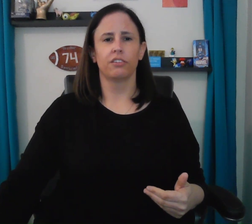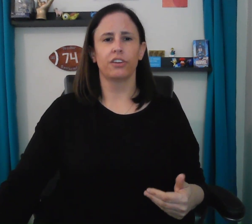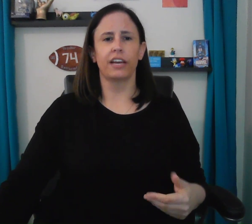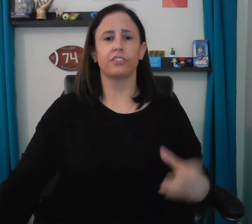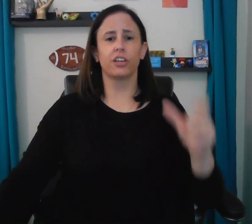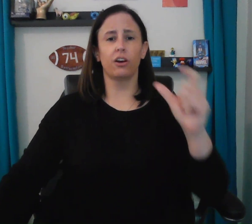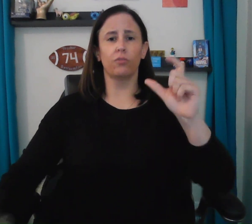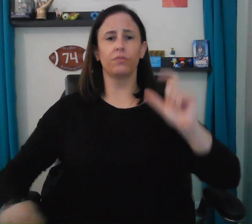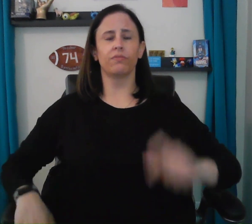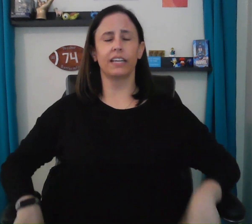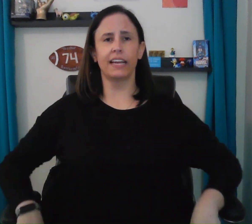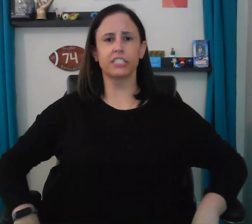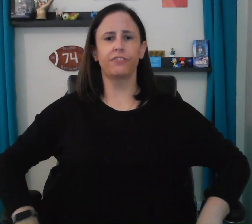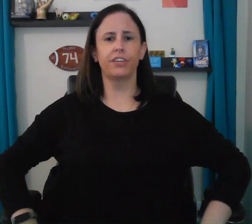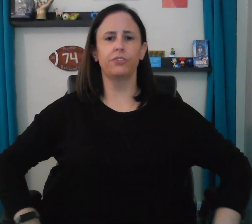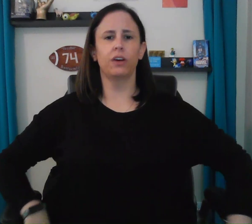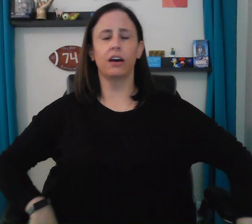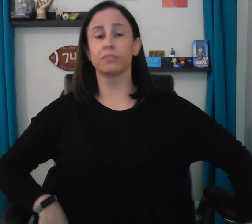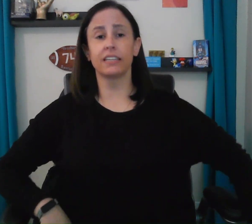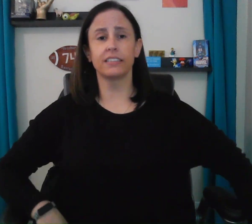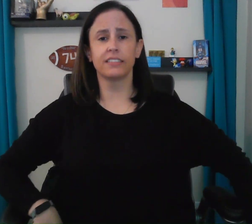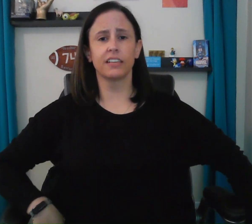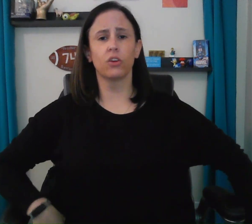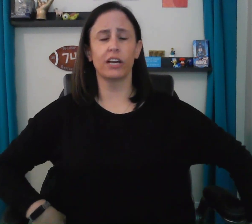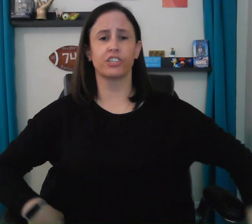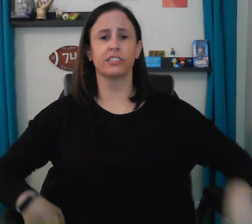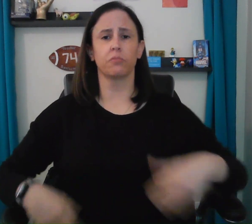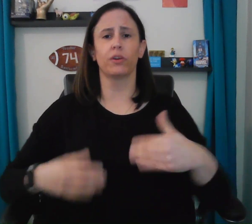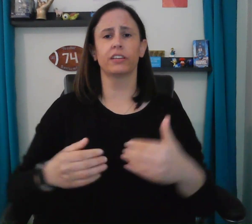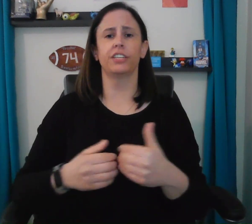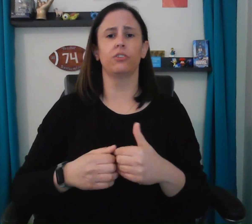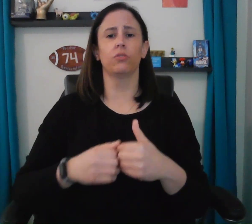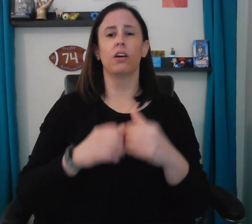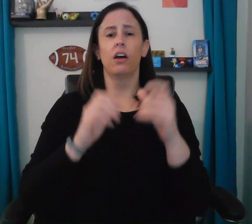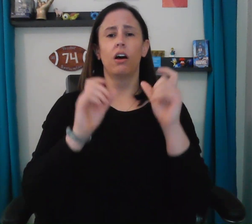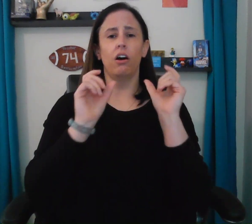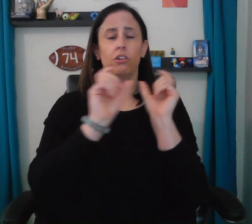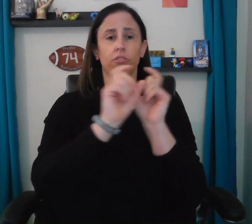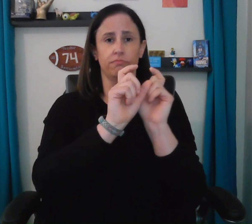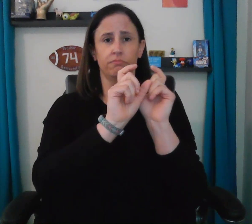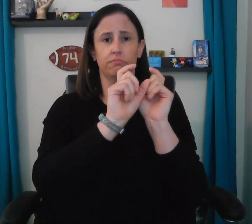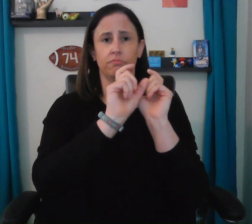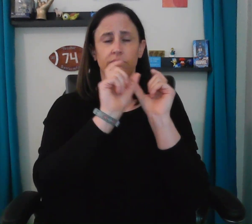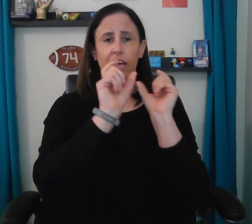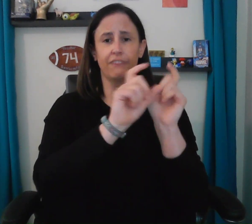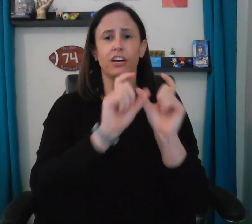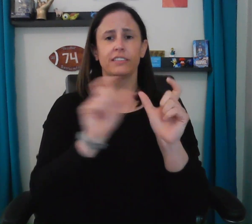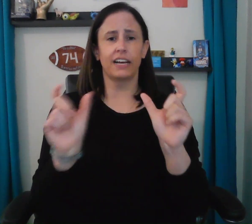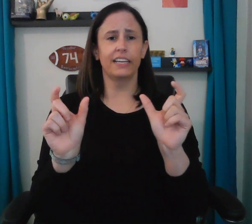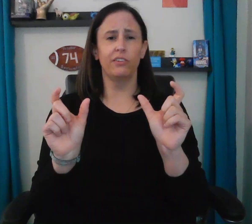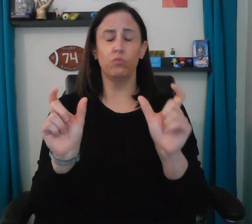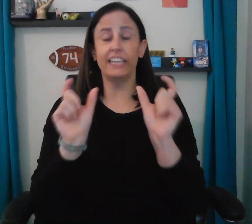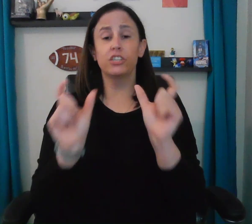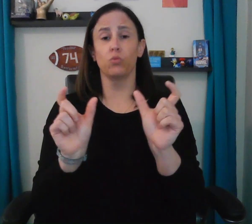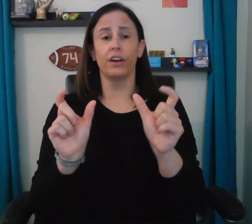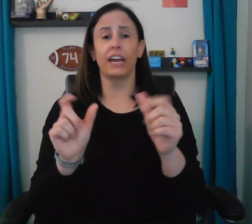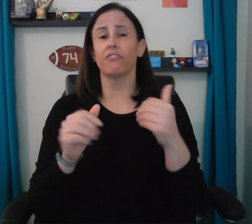Okay, so the next few sentences and questions I'm going to do, after I sign each one, I